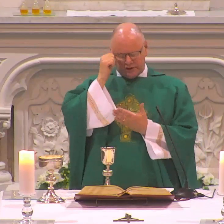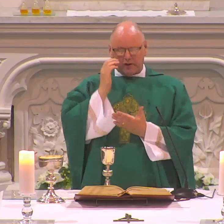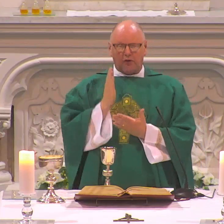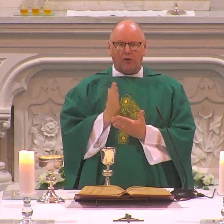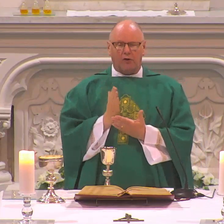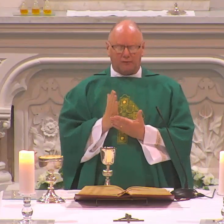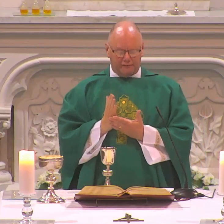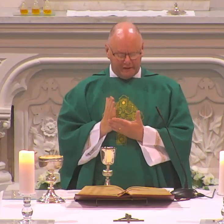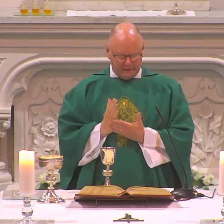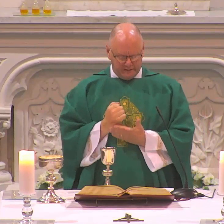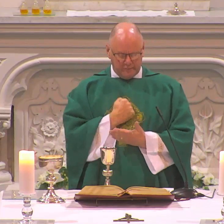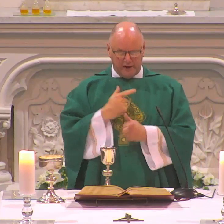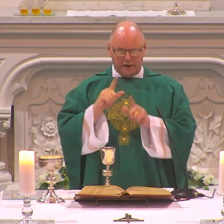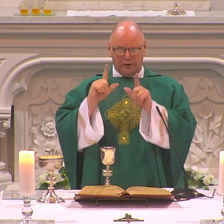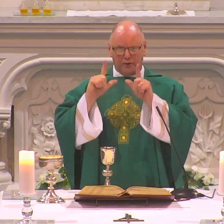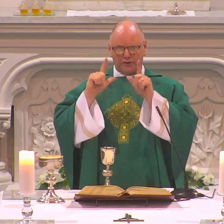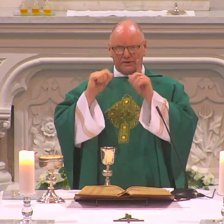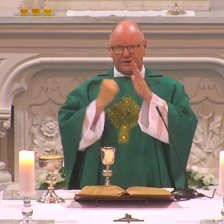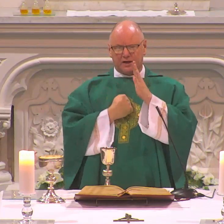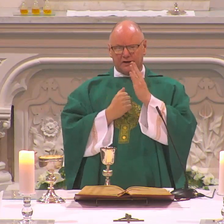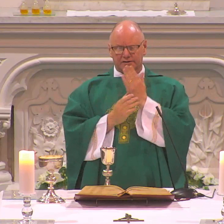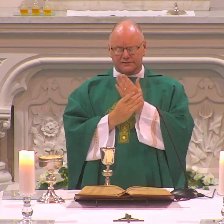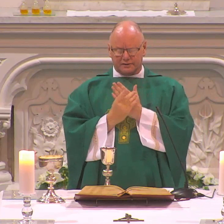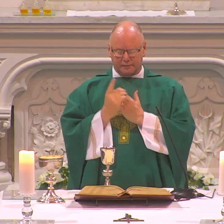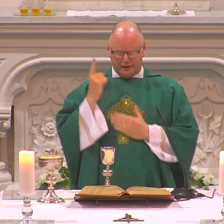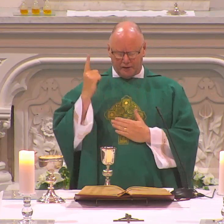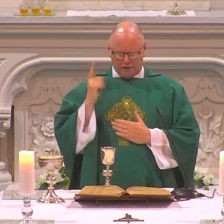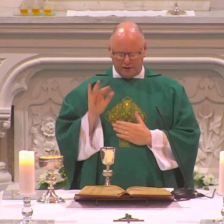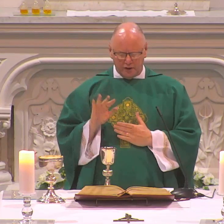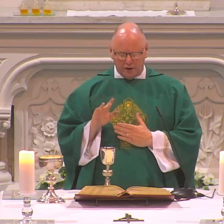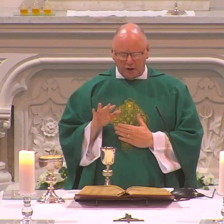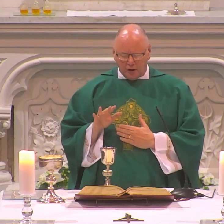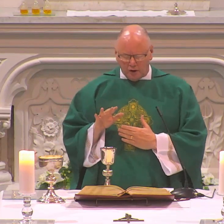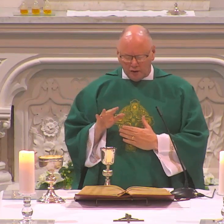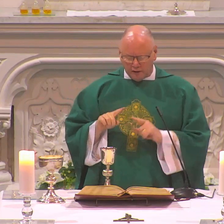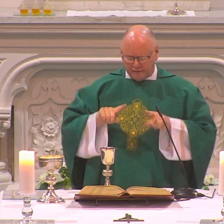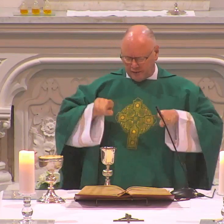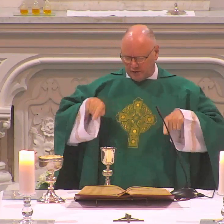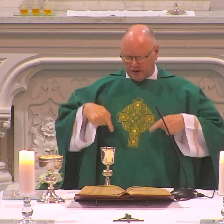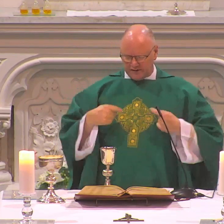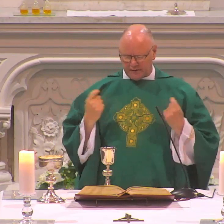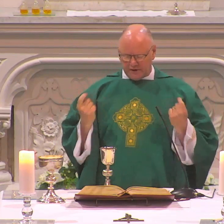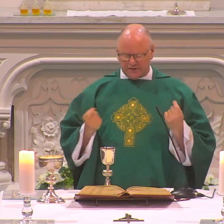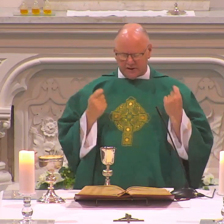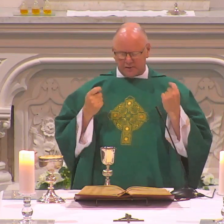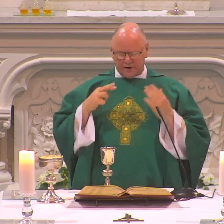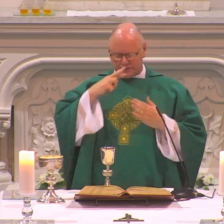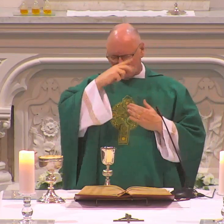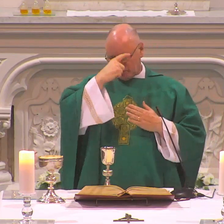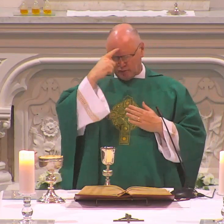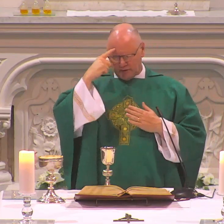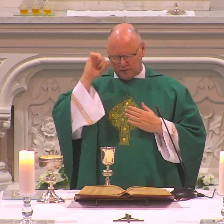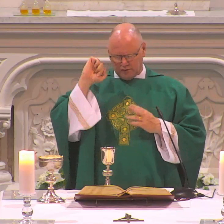Mystery of faith, my Lord and my God. Therefore, as we celebrate